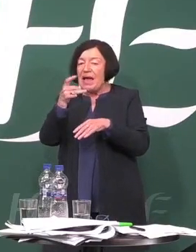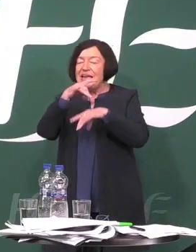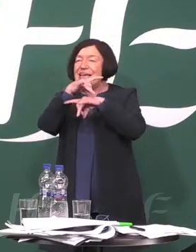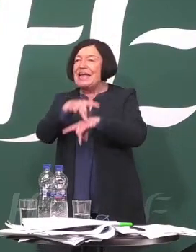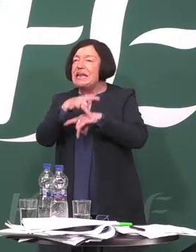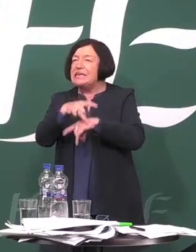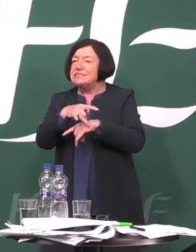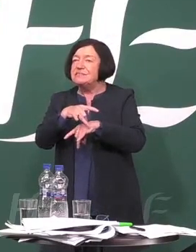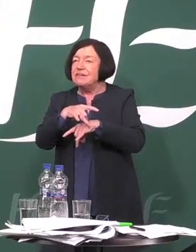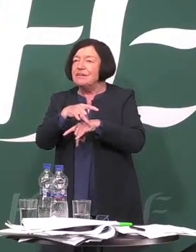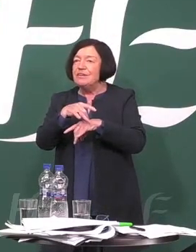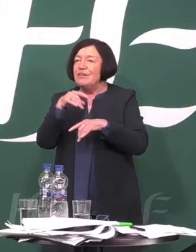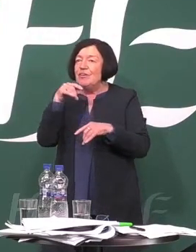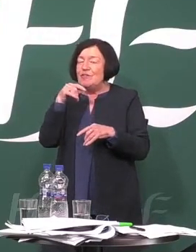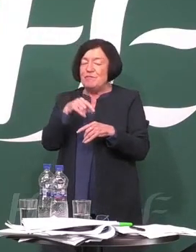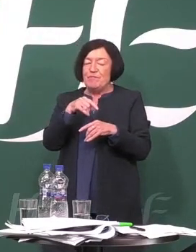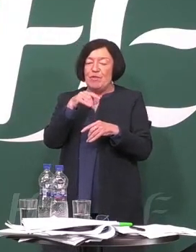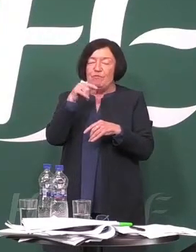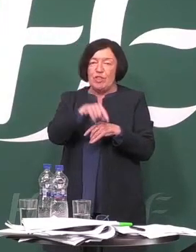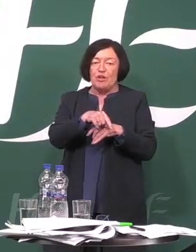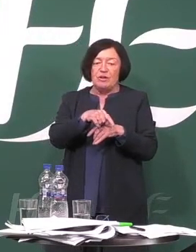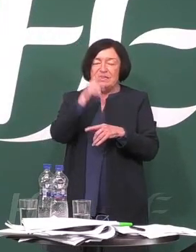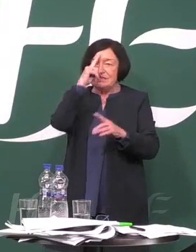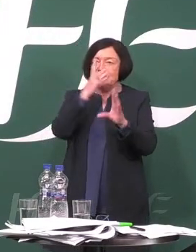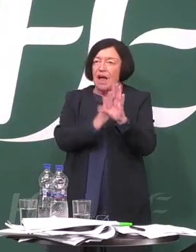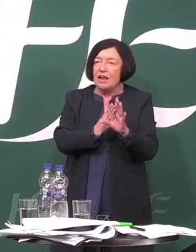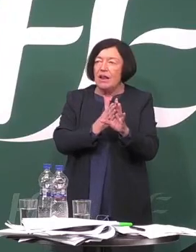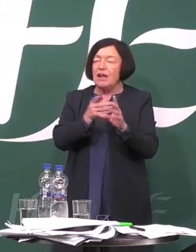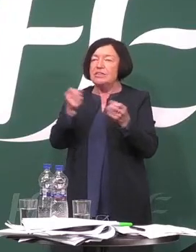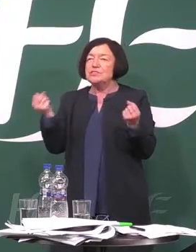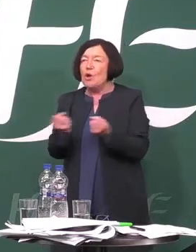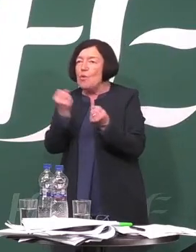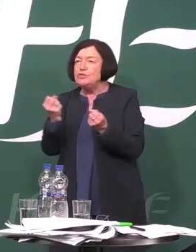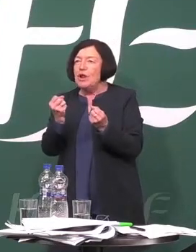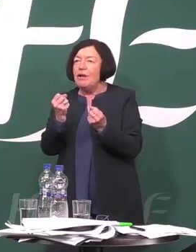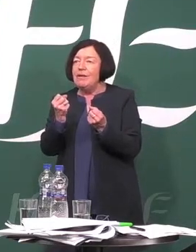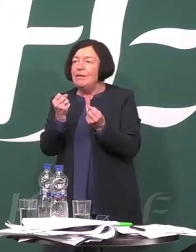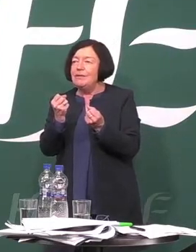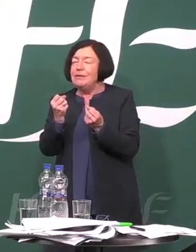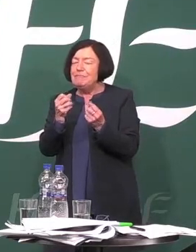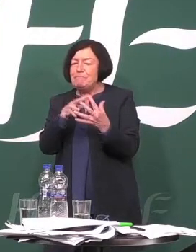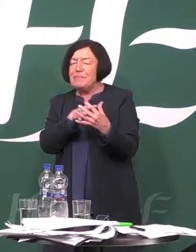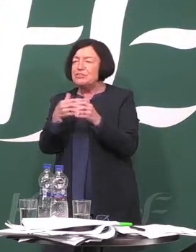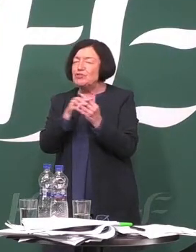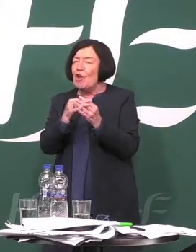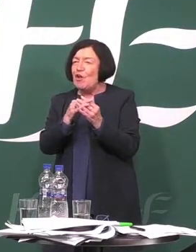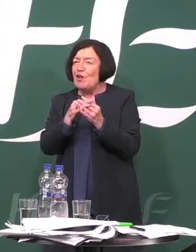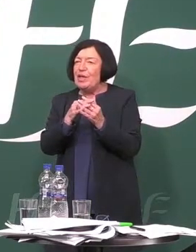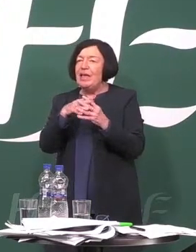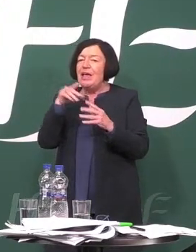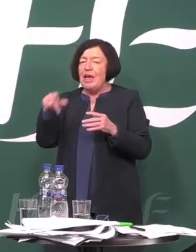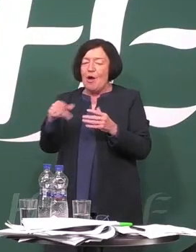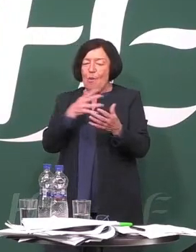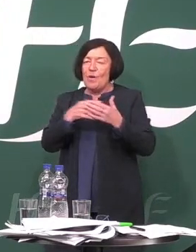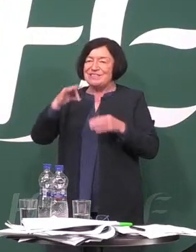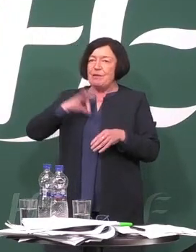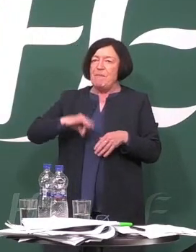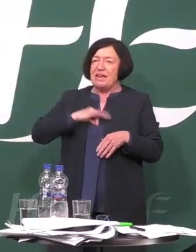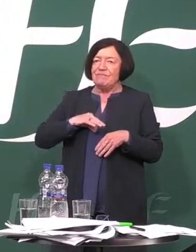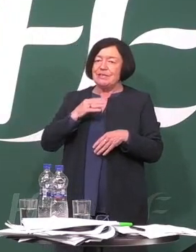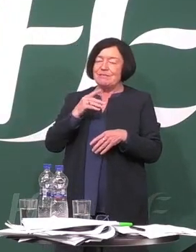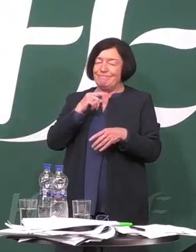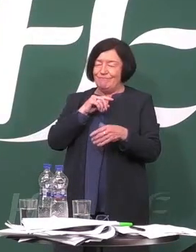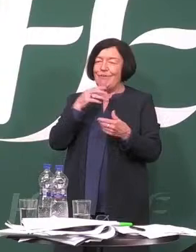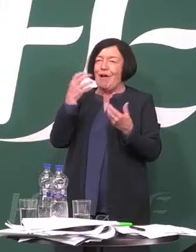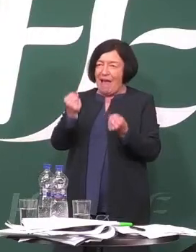because psychosocial education and so on, was the benefit of the benefits weighed towards getting the vaccine.